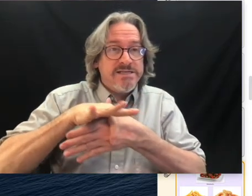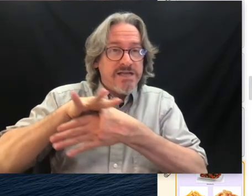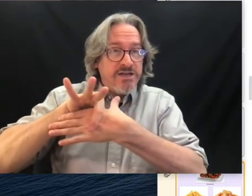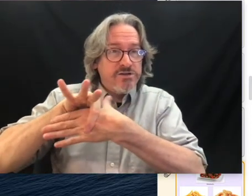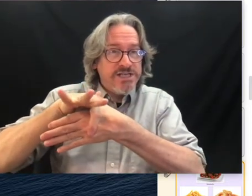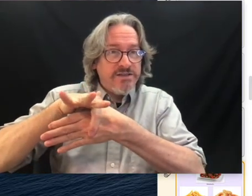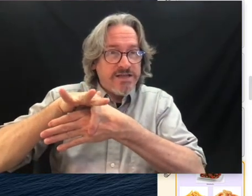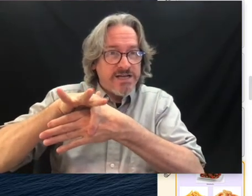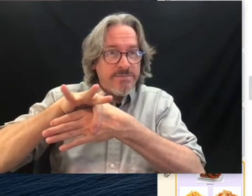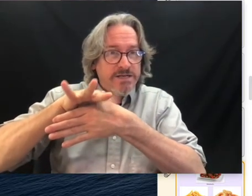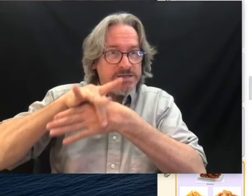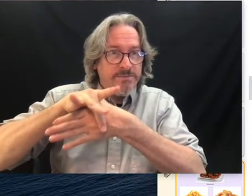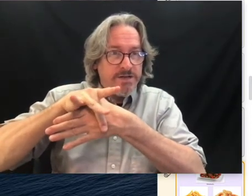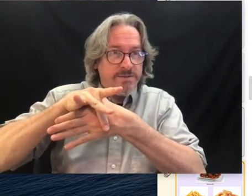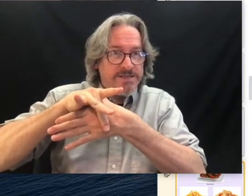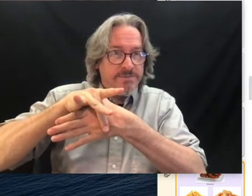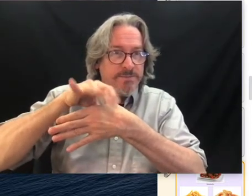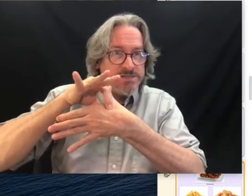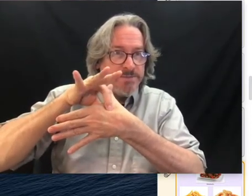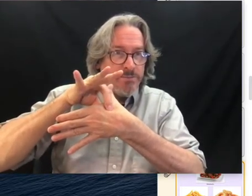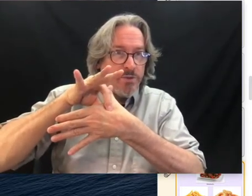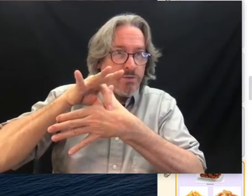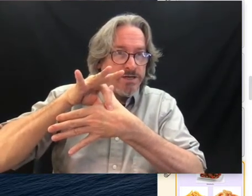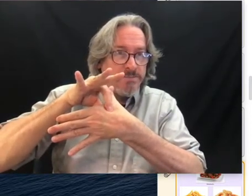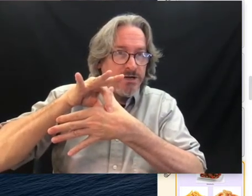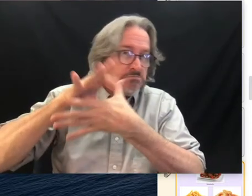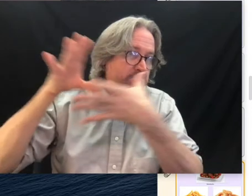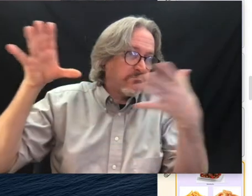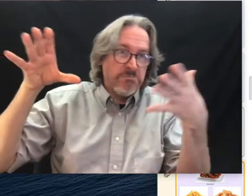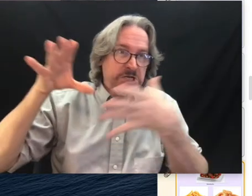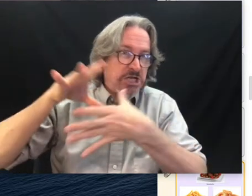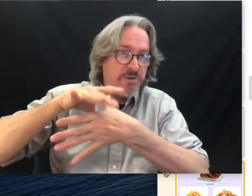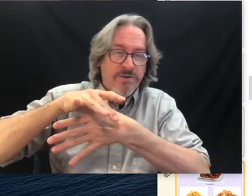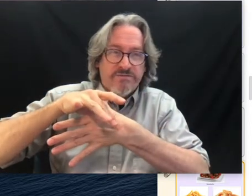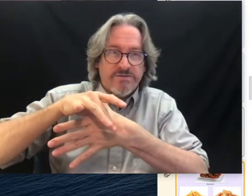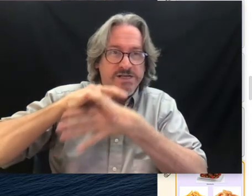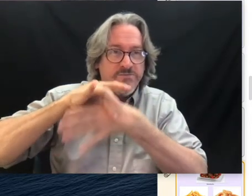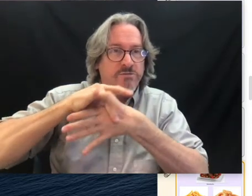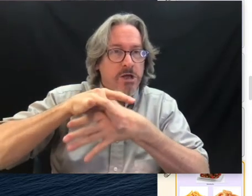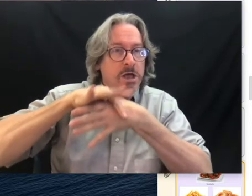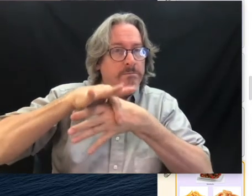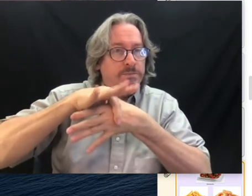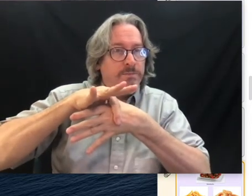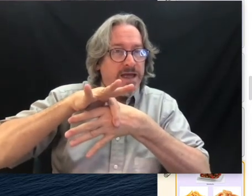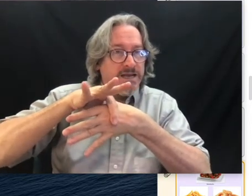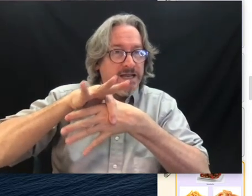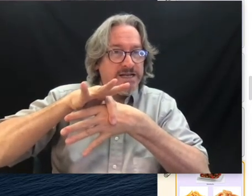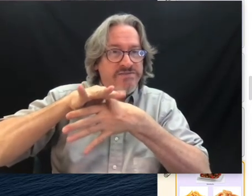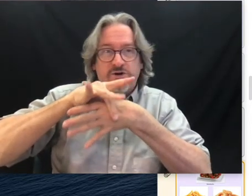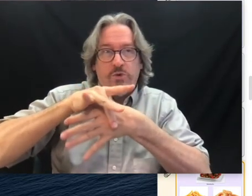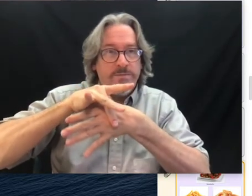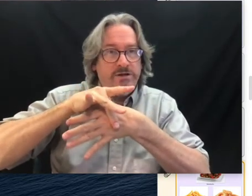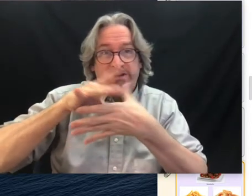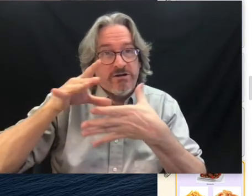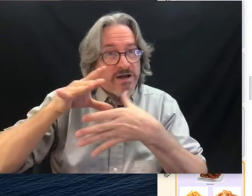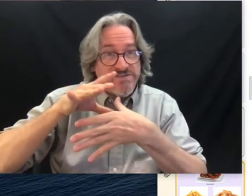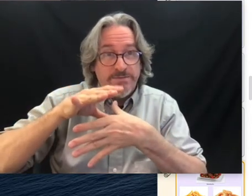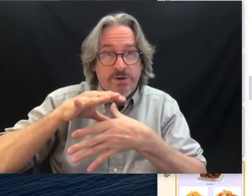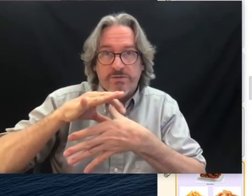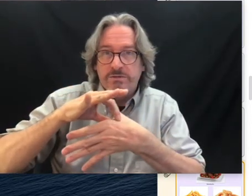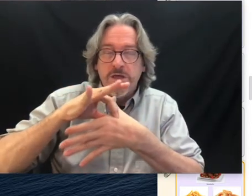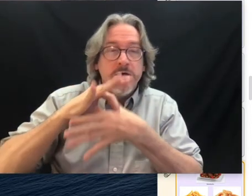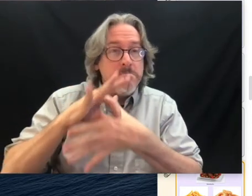Meat, and you'll see they sign meat. It depends on the people. Some people will hold it up here. Either way, whatever feels comfortable. And index finger or middle finger,